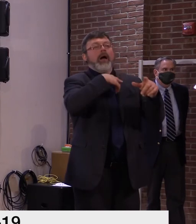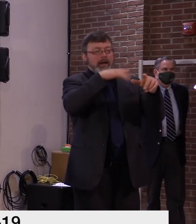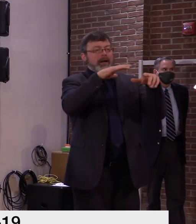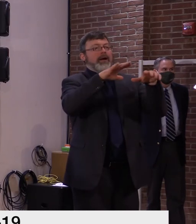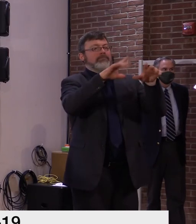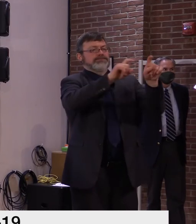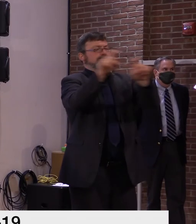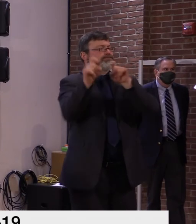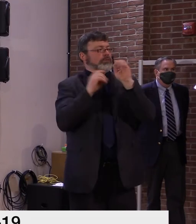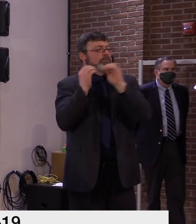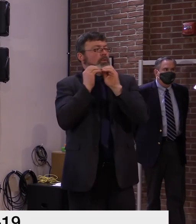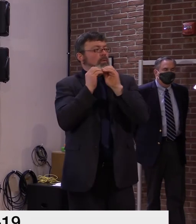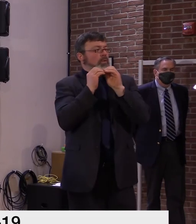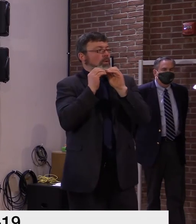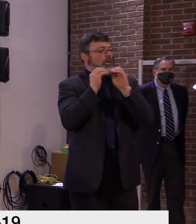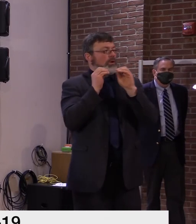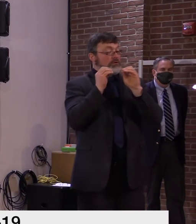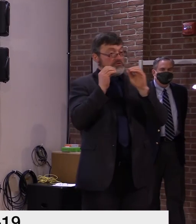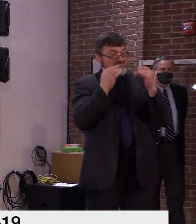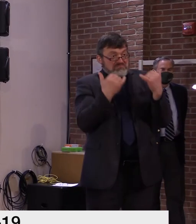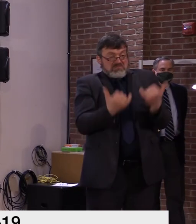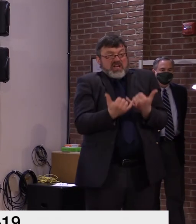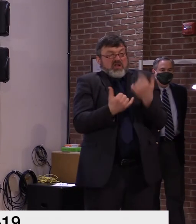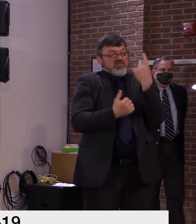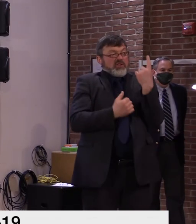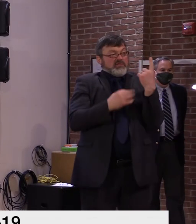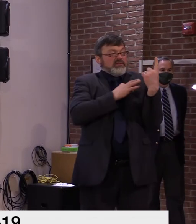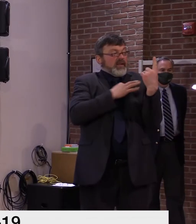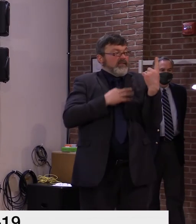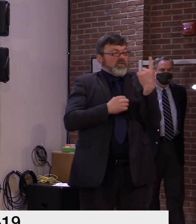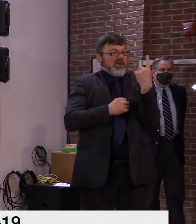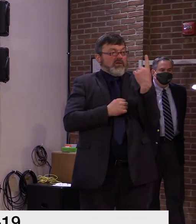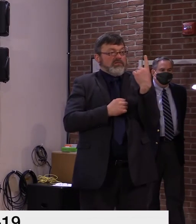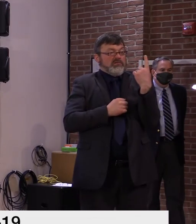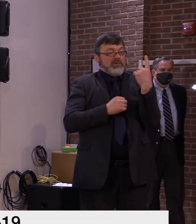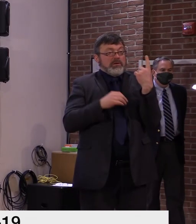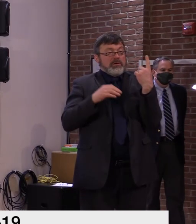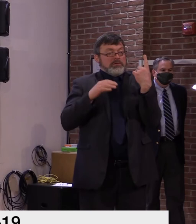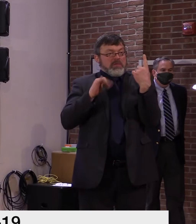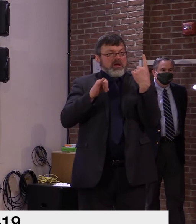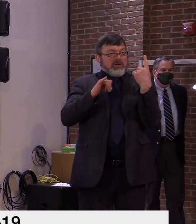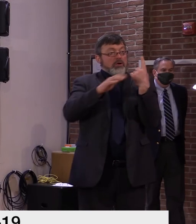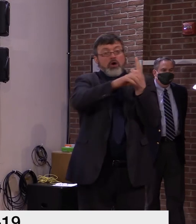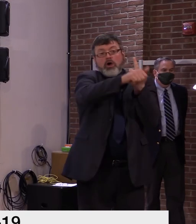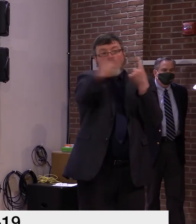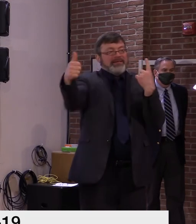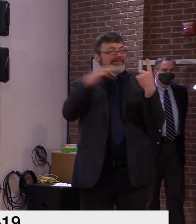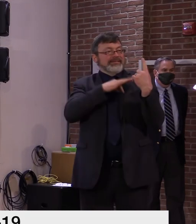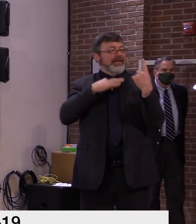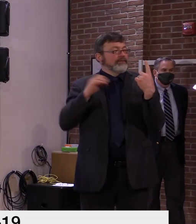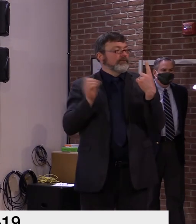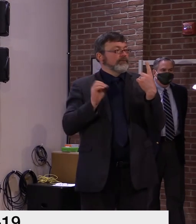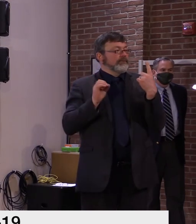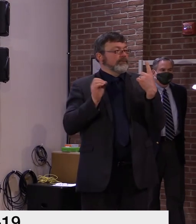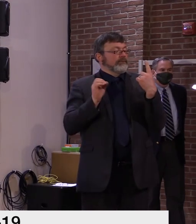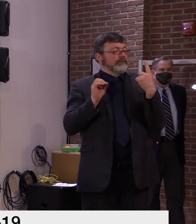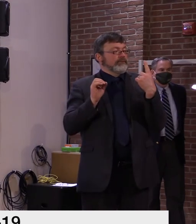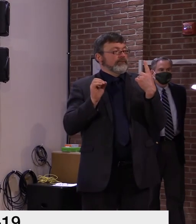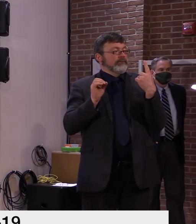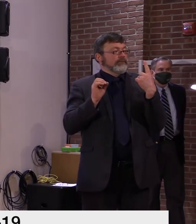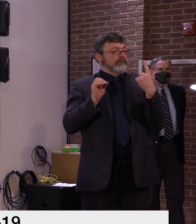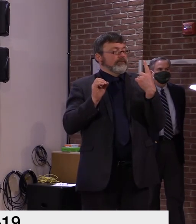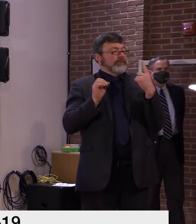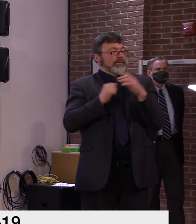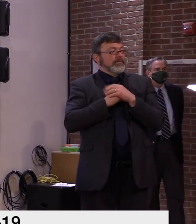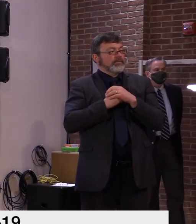point. We know that it's one staff person and 21 incarcerated individuals. We'll continue to look